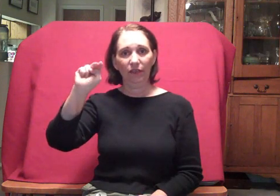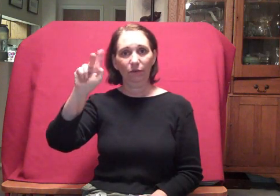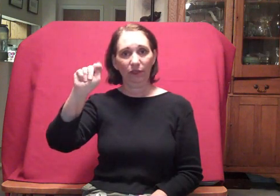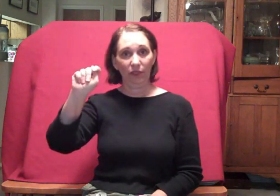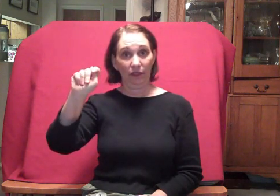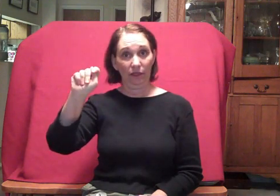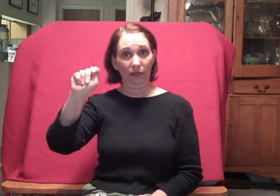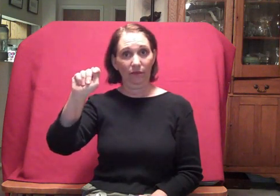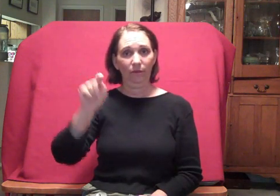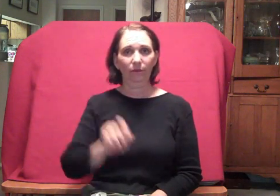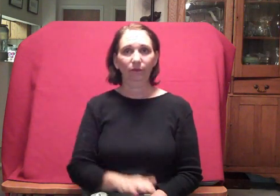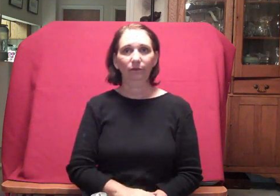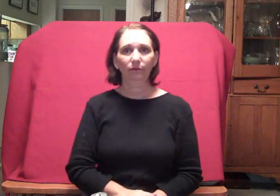different.